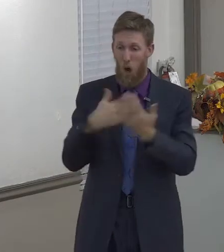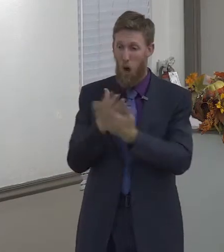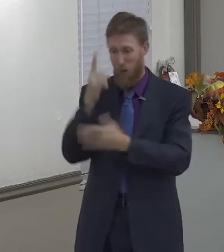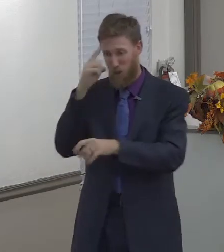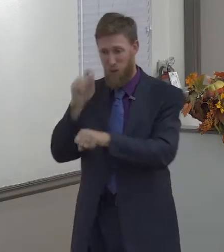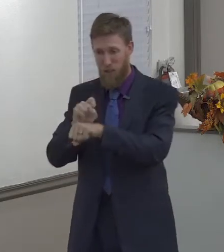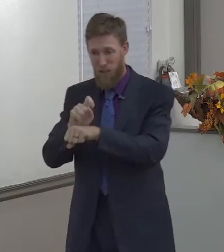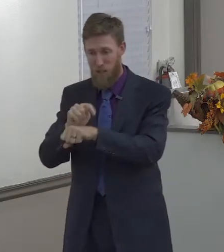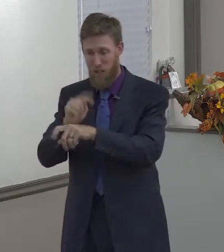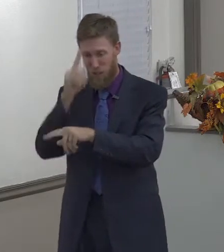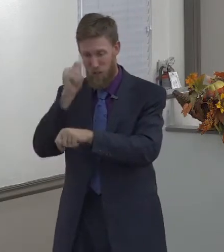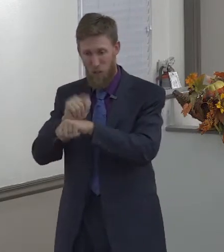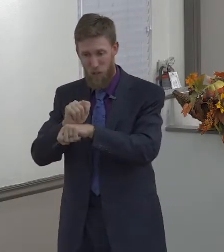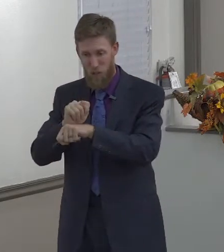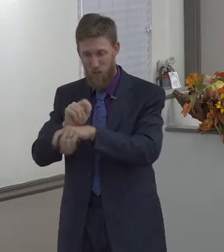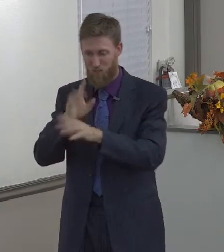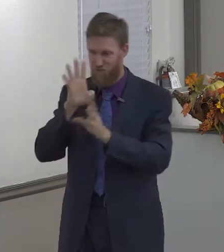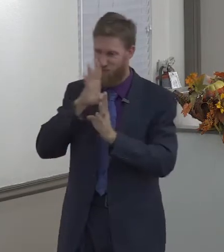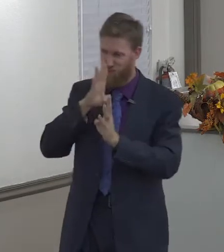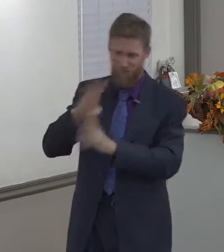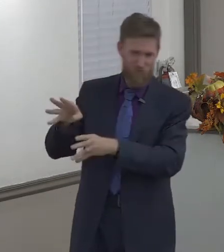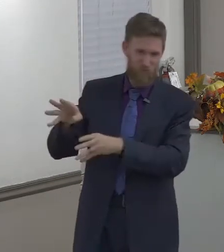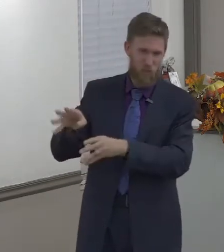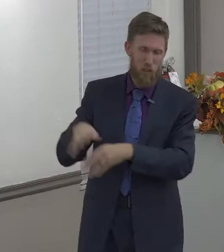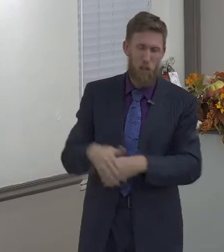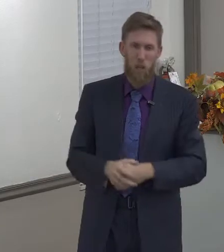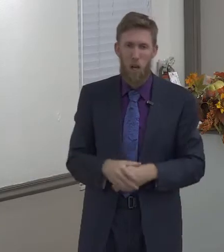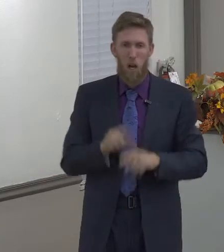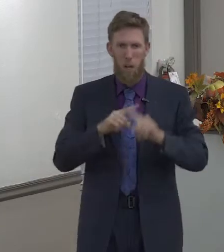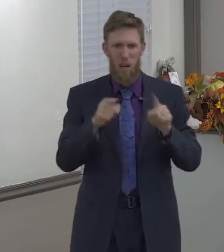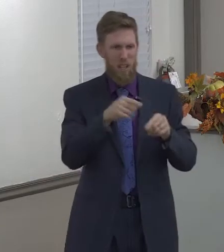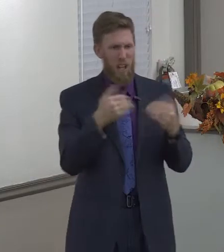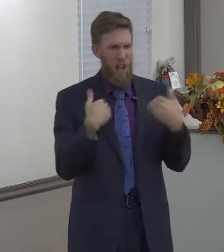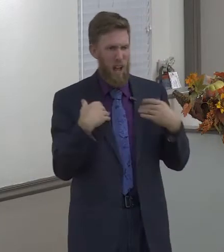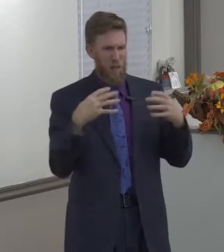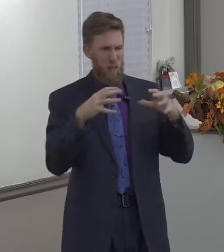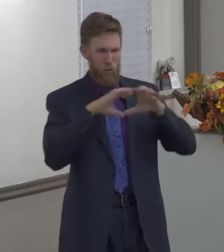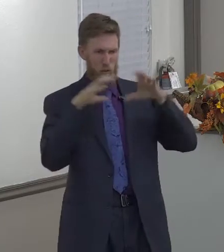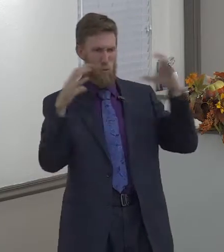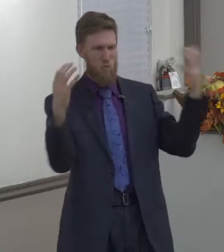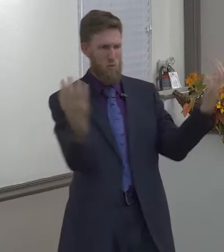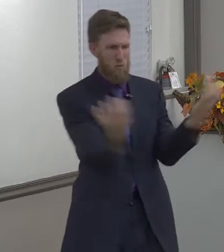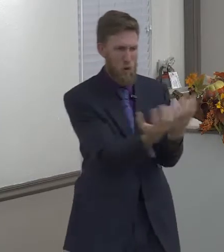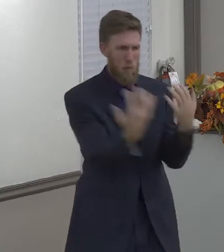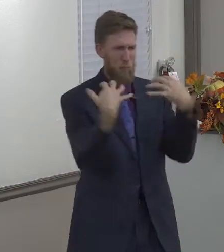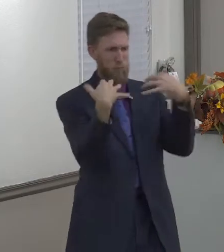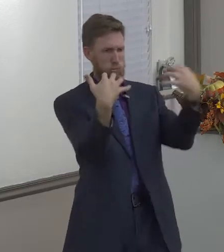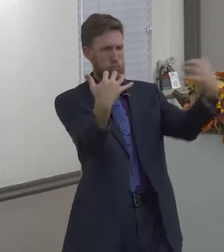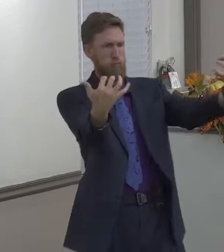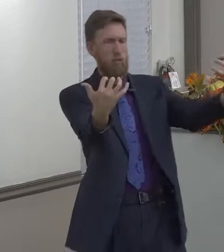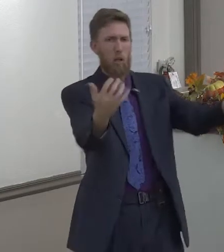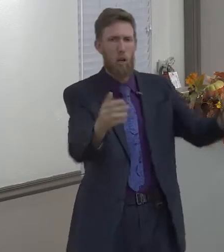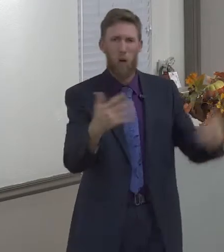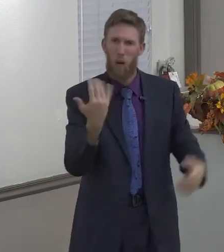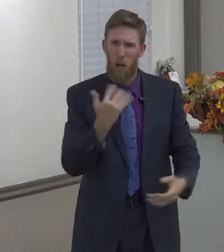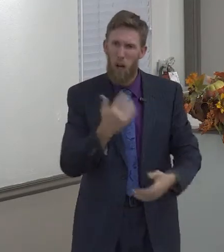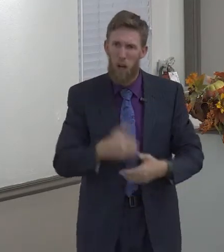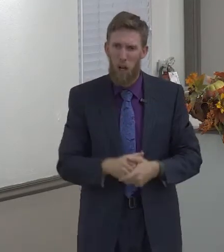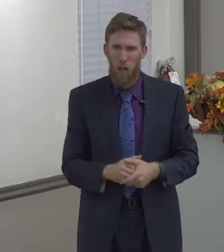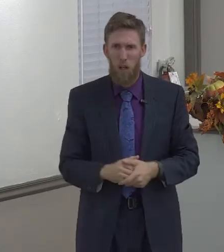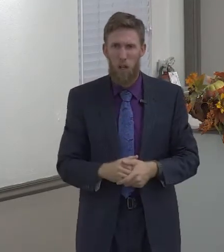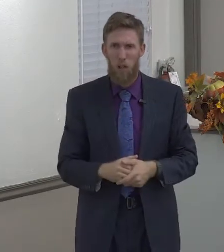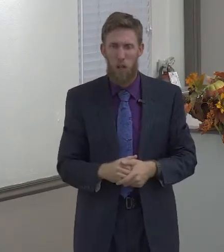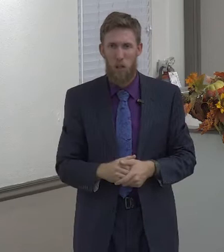And yet God doesn't dwell there. So not everything that calls itself a church is a place that